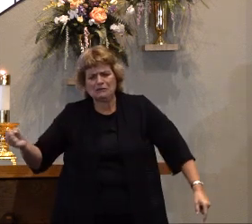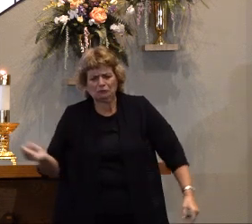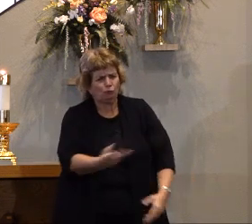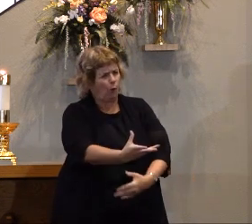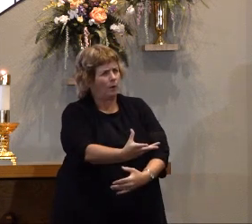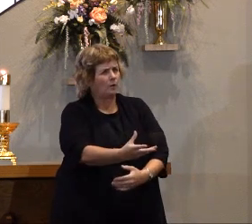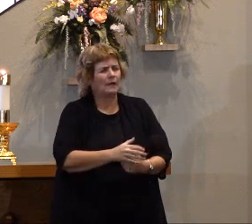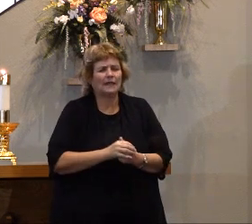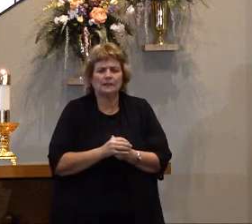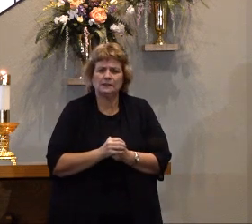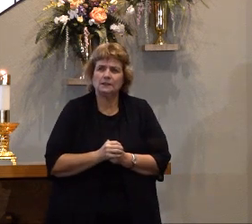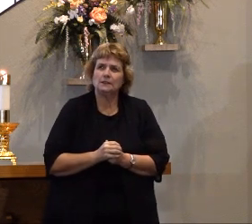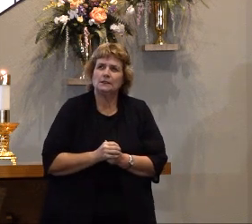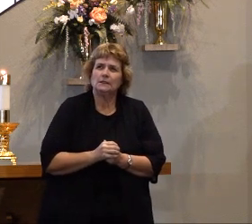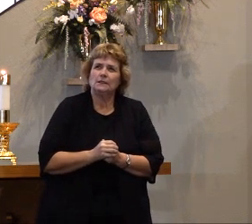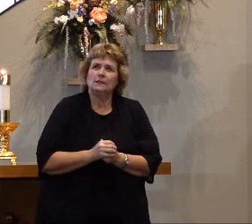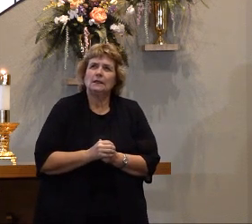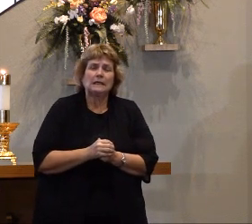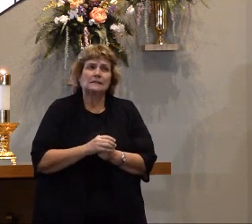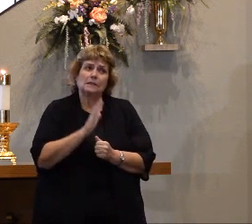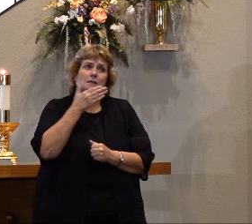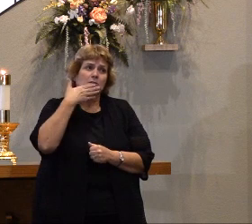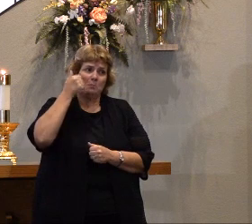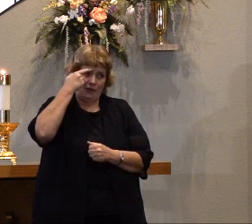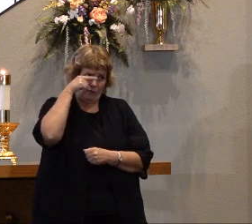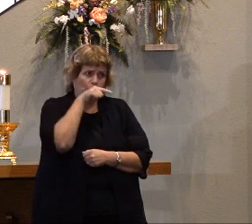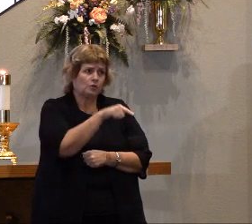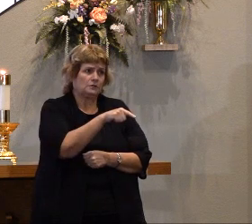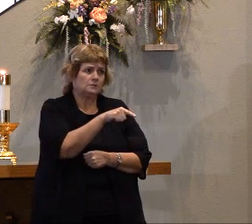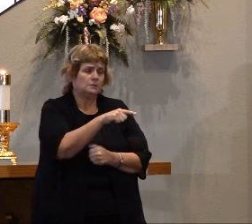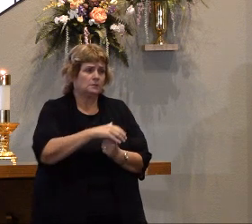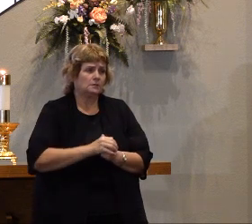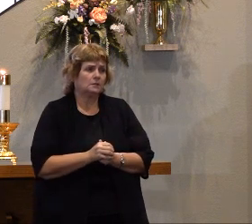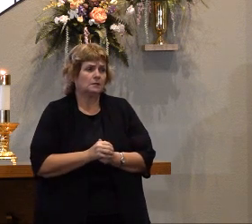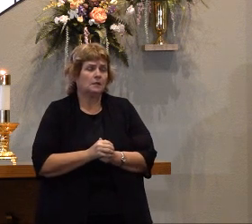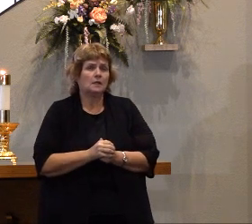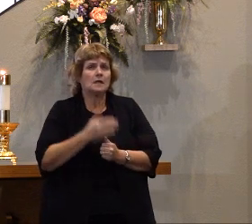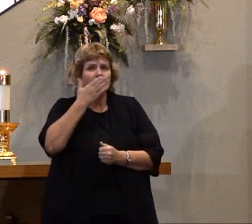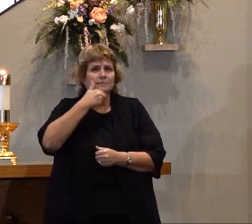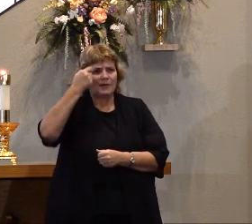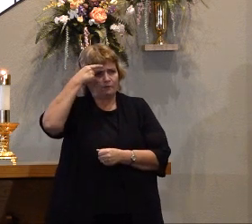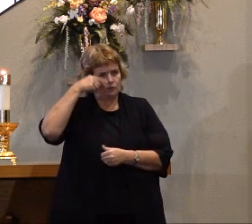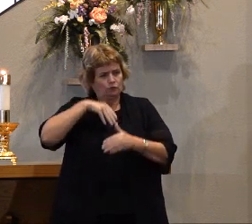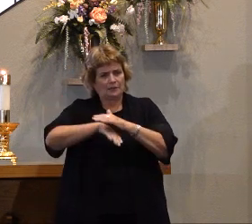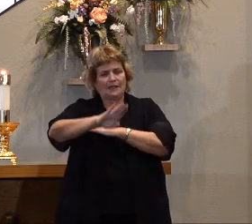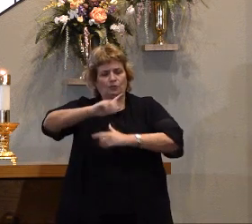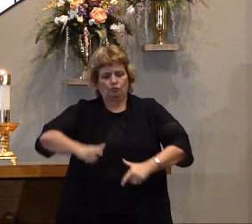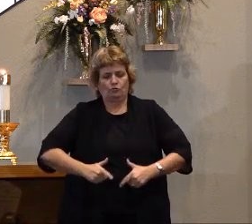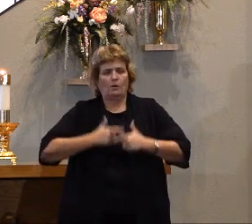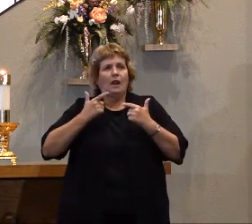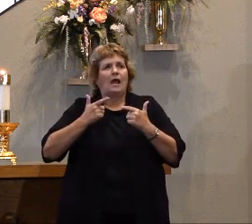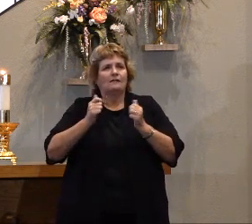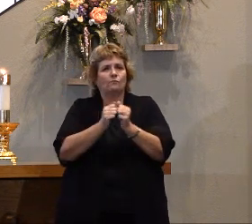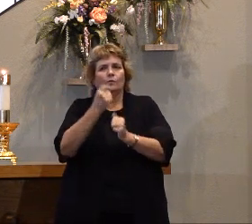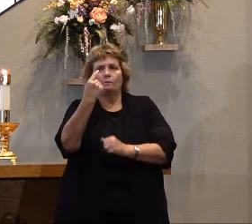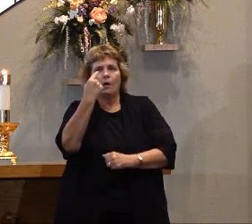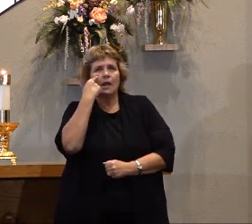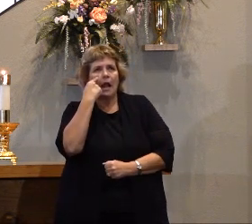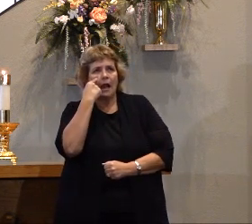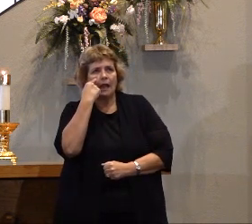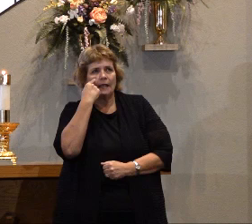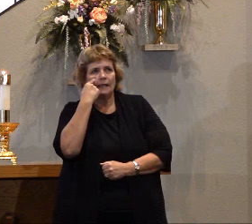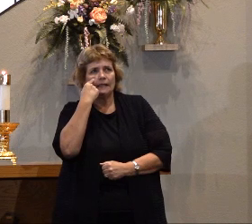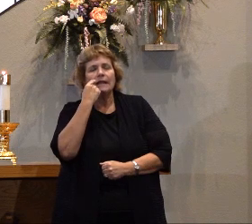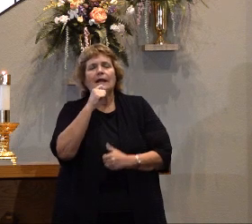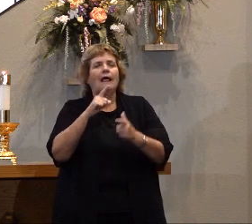away. It is better for you to enter life with one eye than to have two eyes